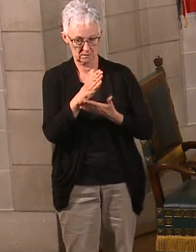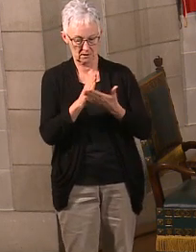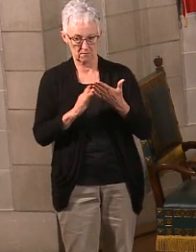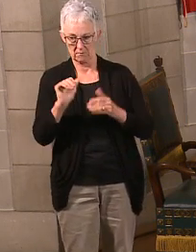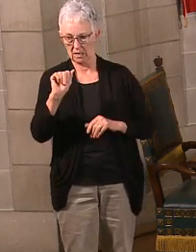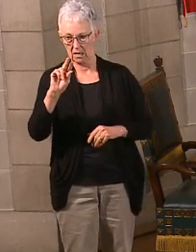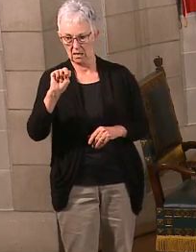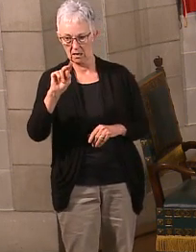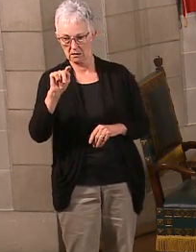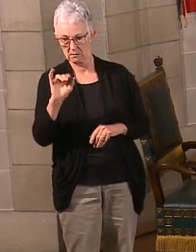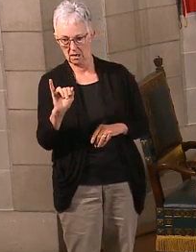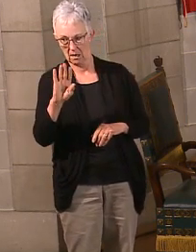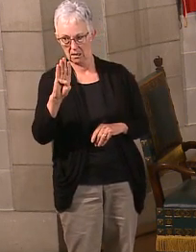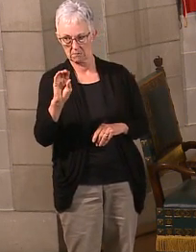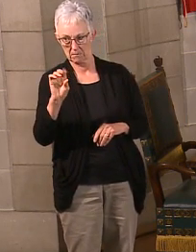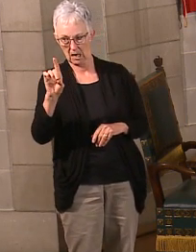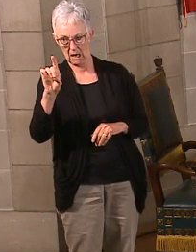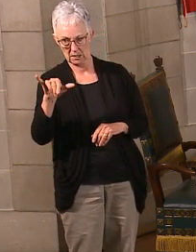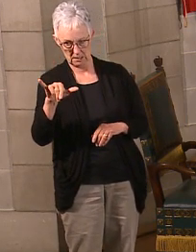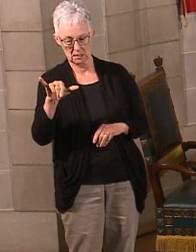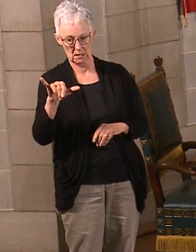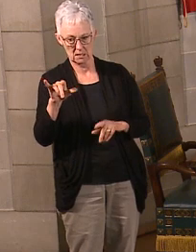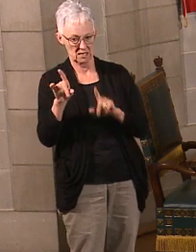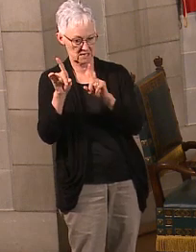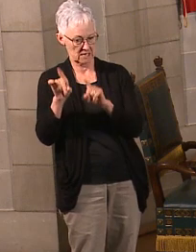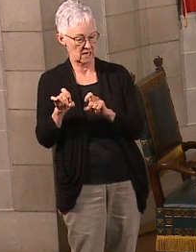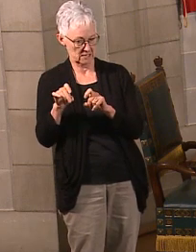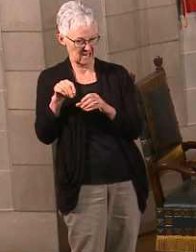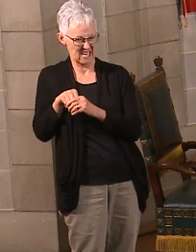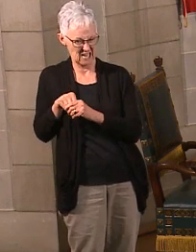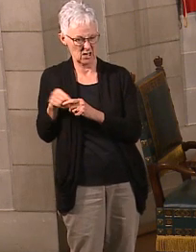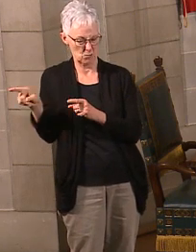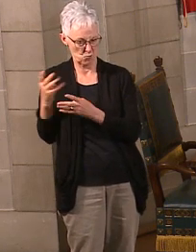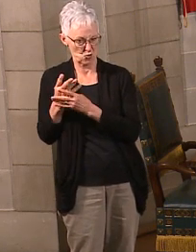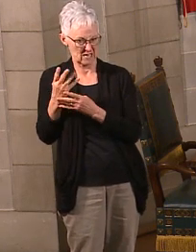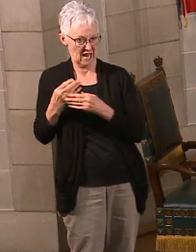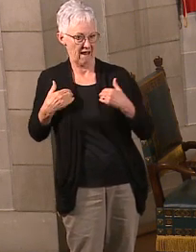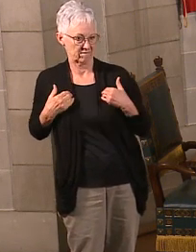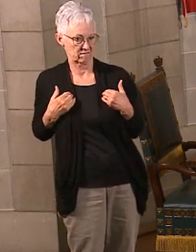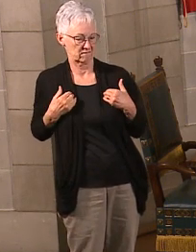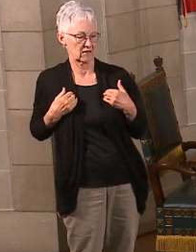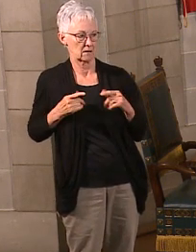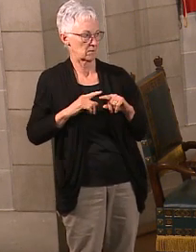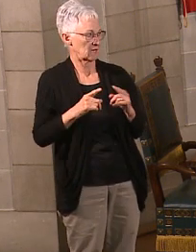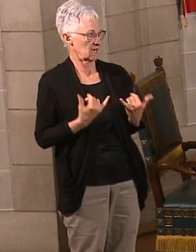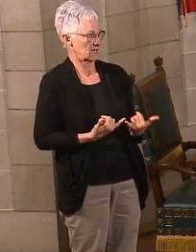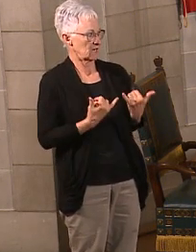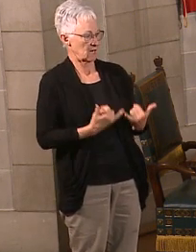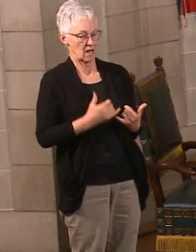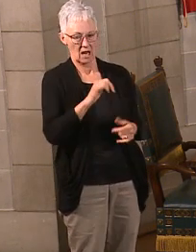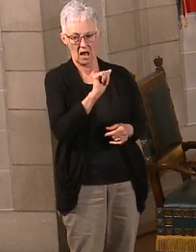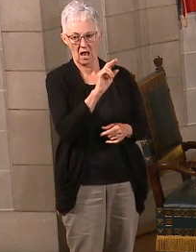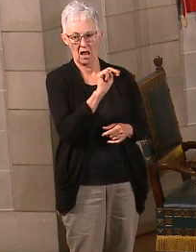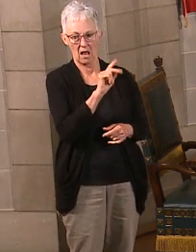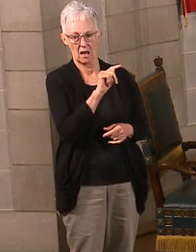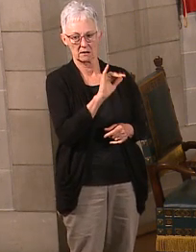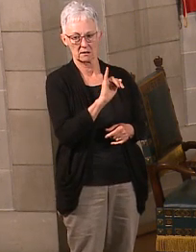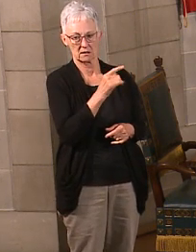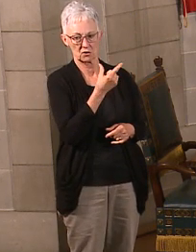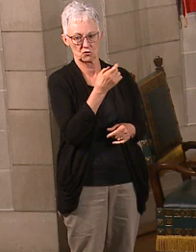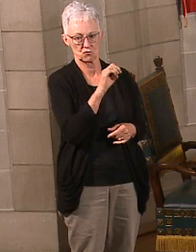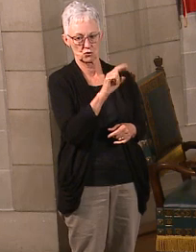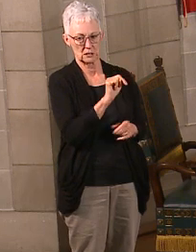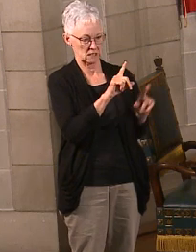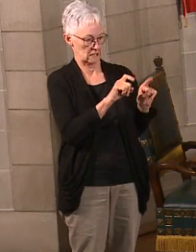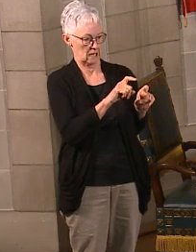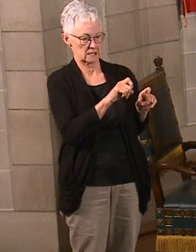but that's kind of the after-the-fact piece. So it'll have value in time, but right now it's the antigen testing that's the most important piece.